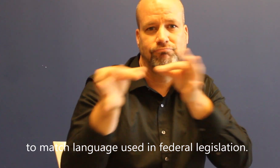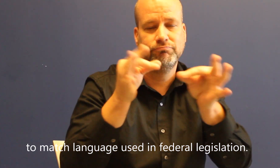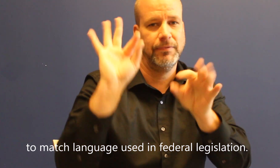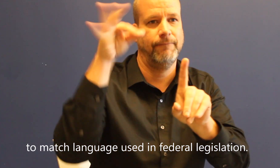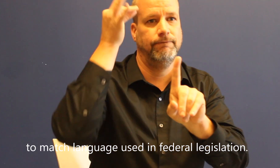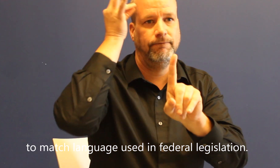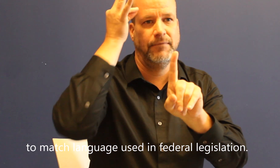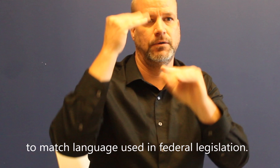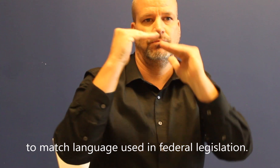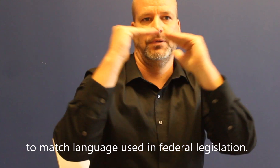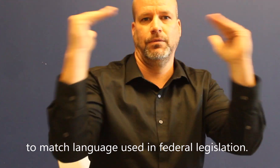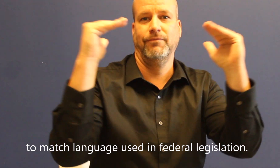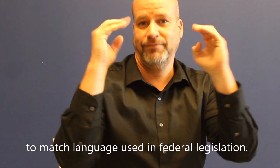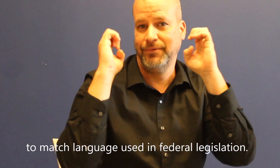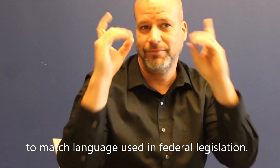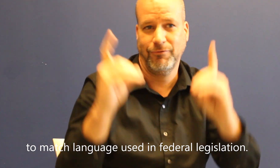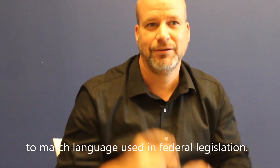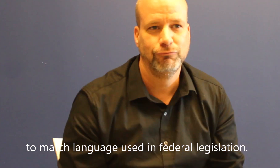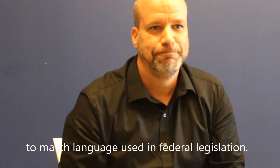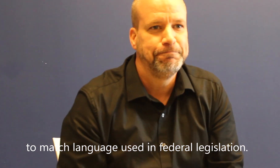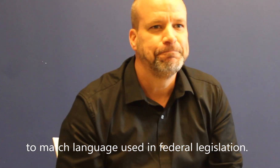language used in federal legislation.